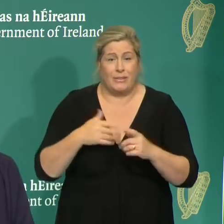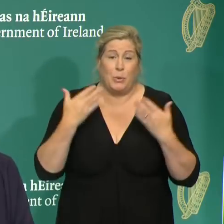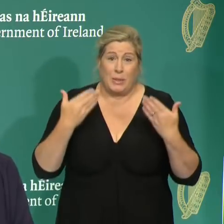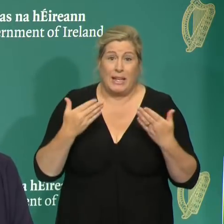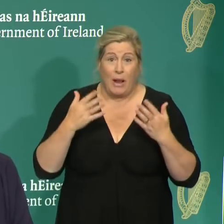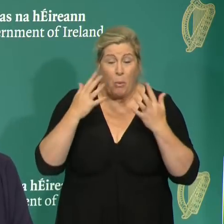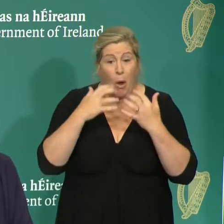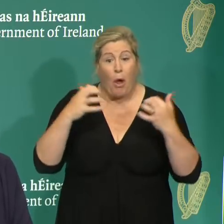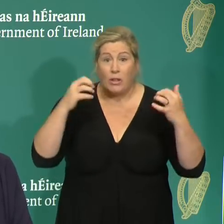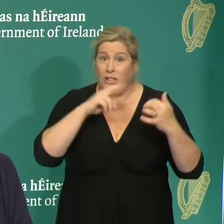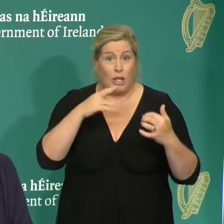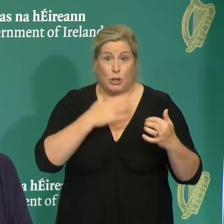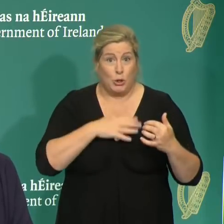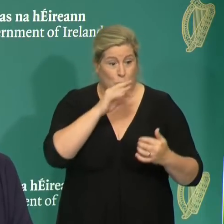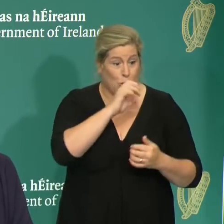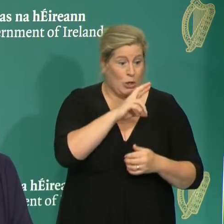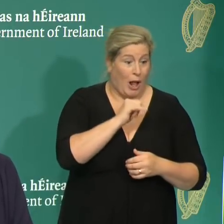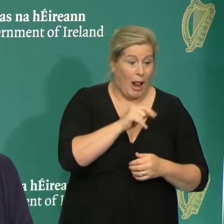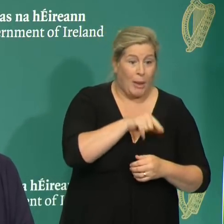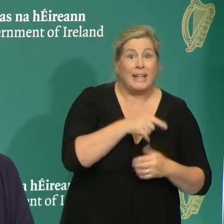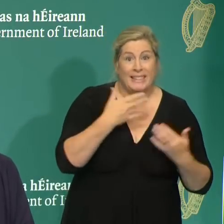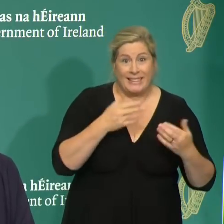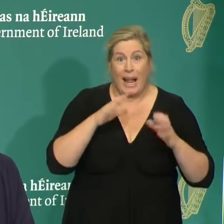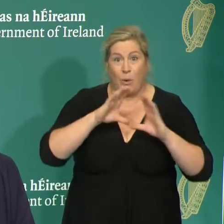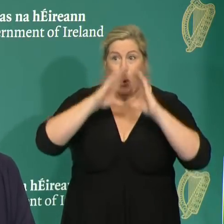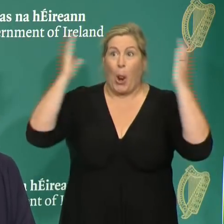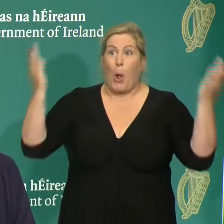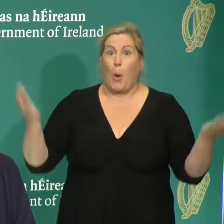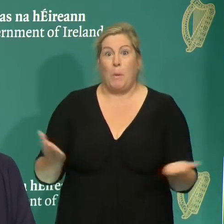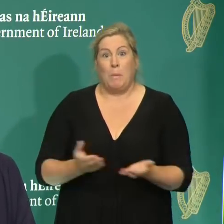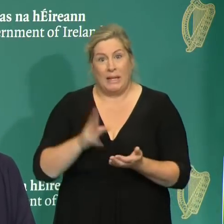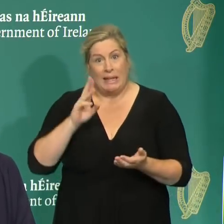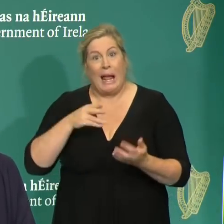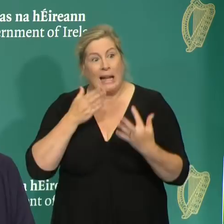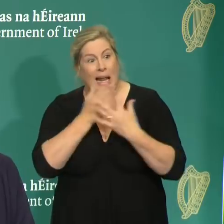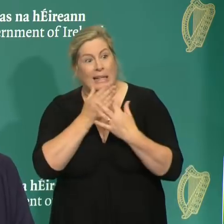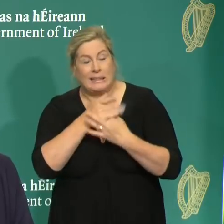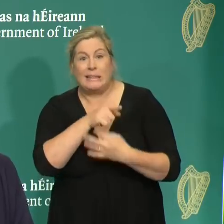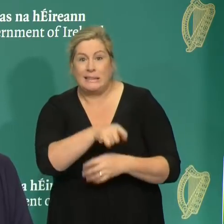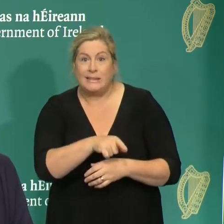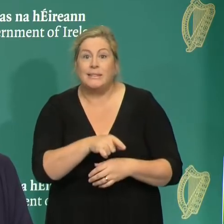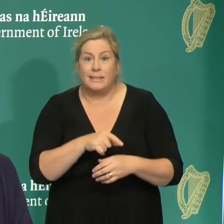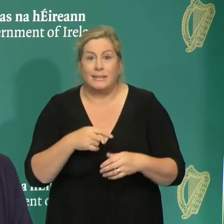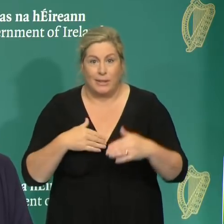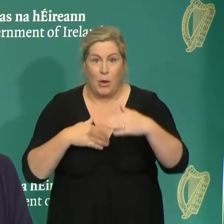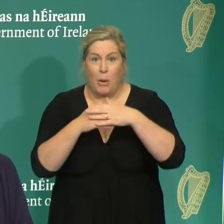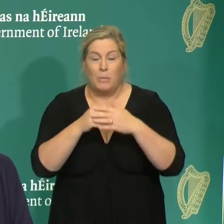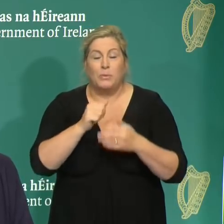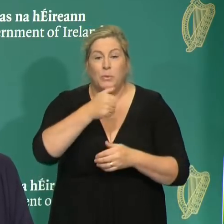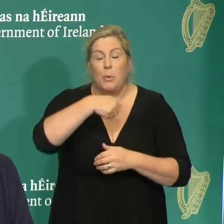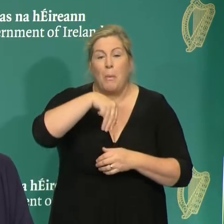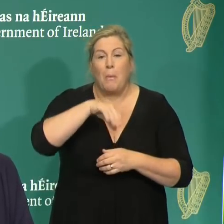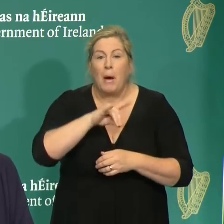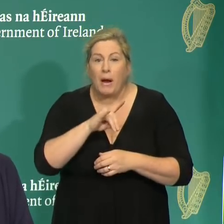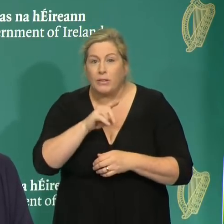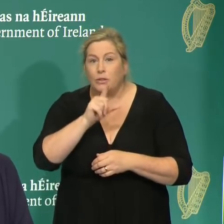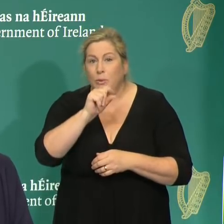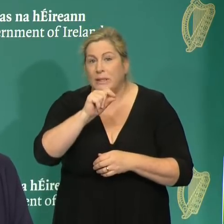globally as well as nationally can experience the diverse and innovative projects being presented up to March 2021.